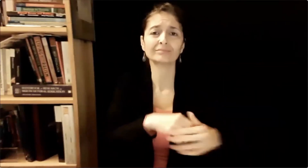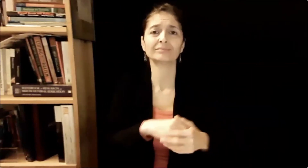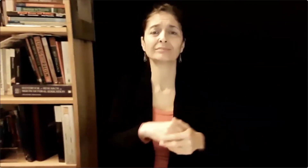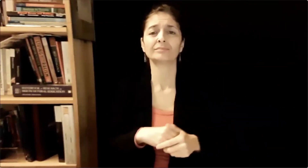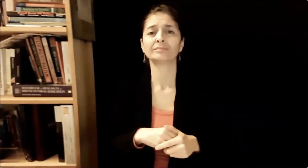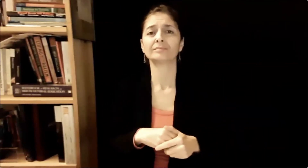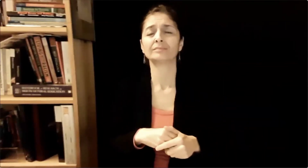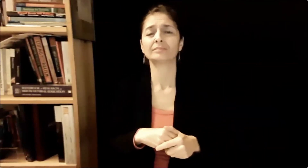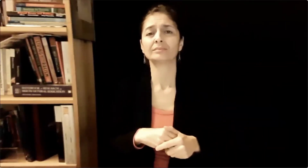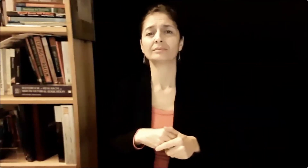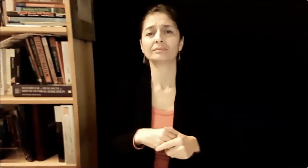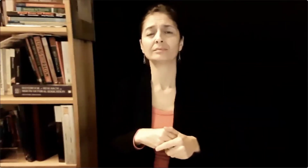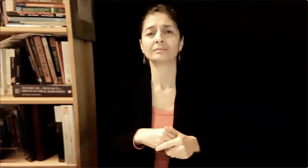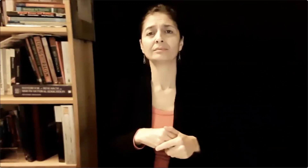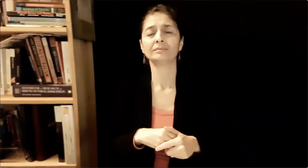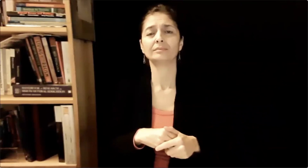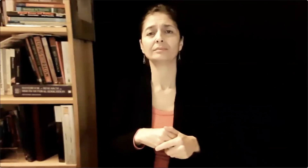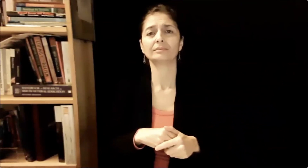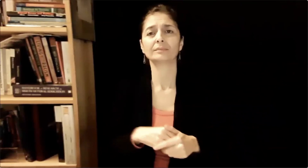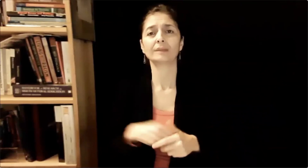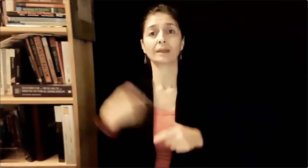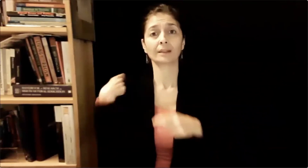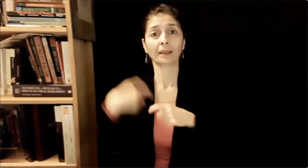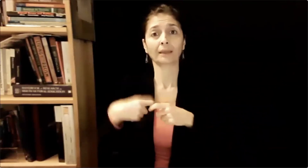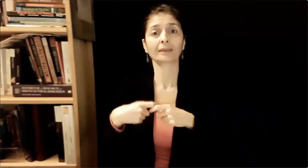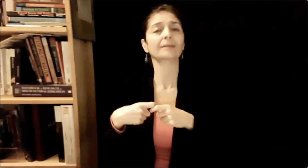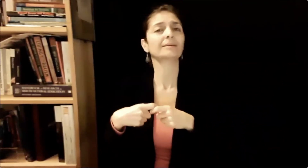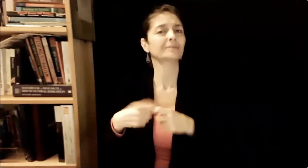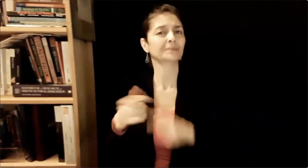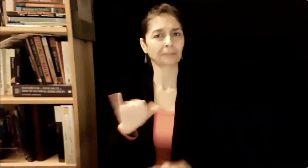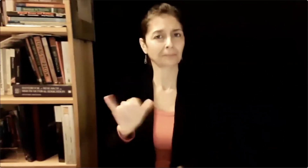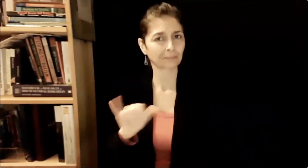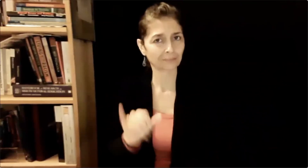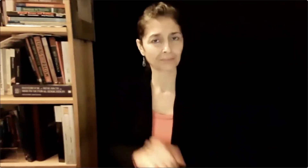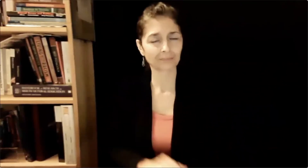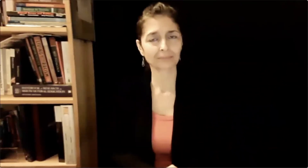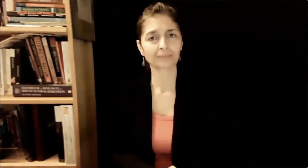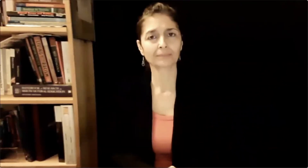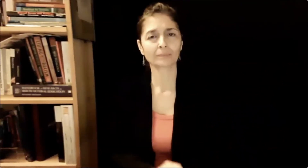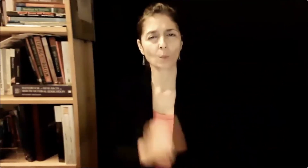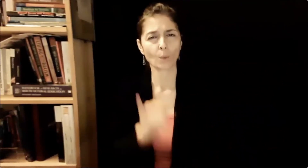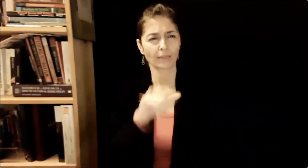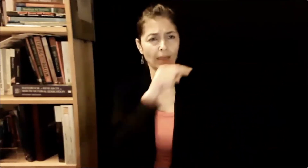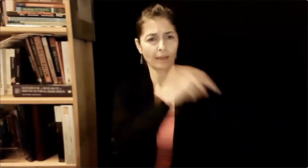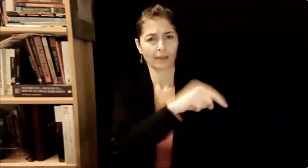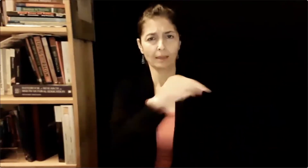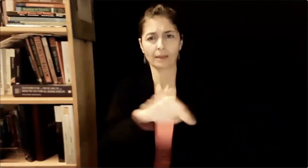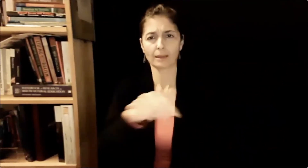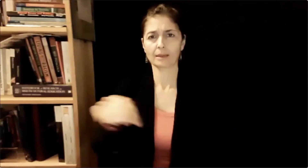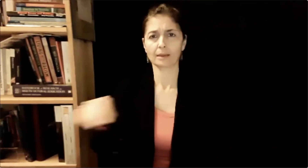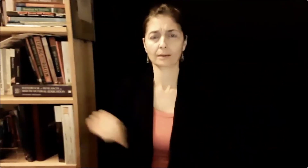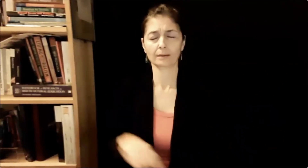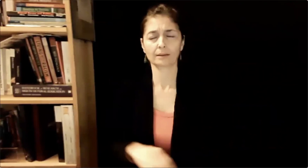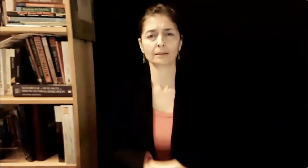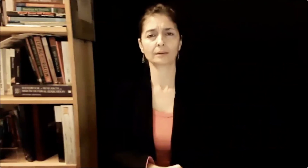oppressed and perceived negatively in general. The case is the same for Latinx people in all three of